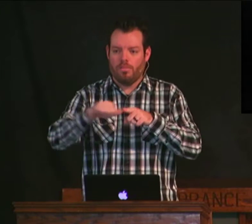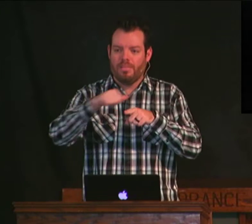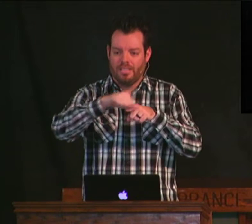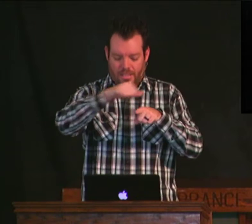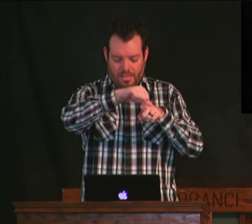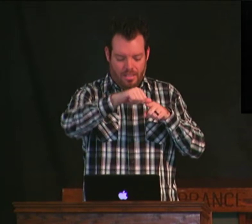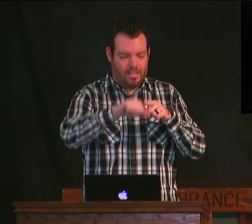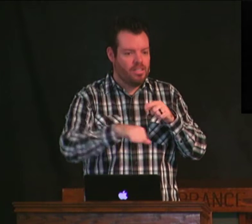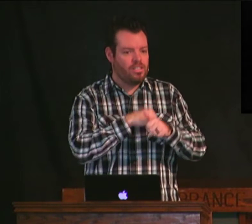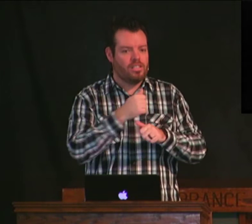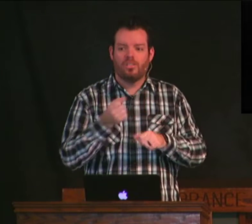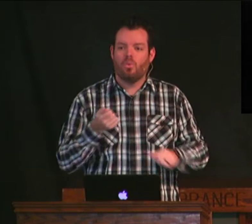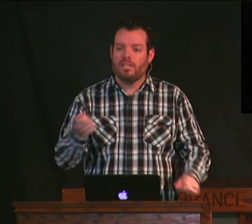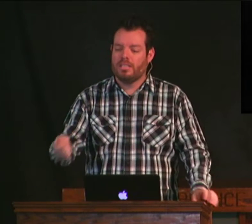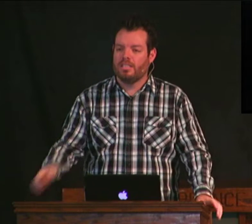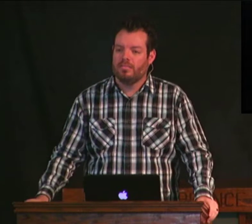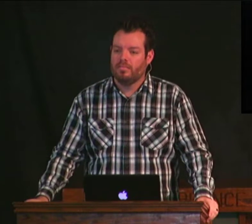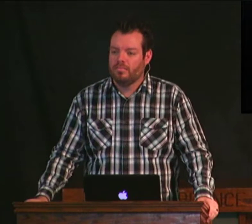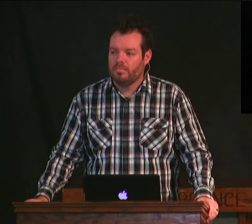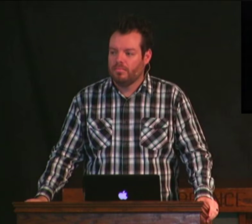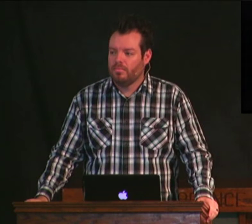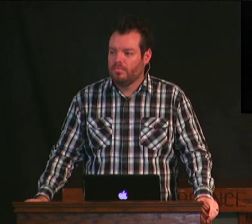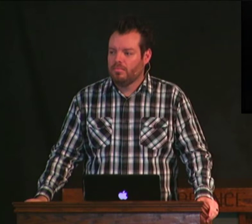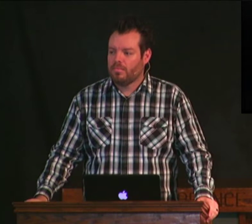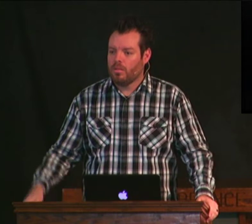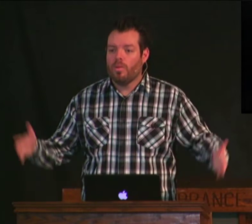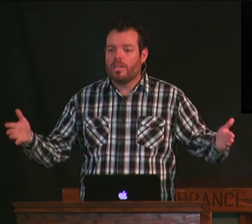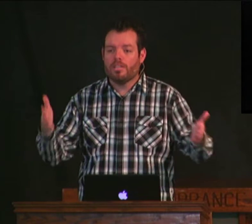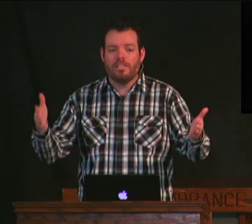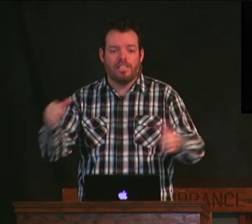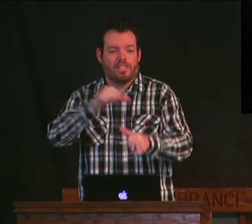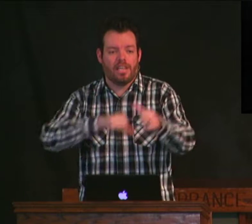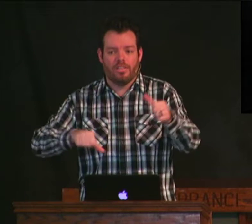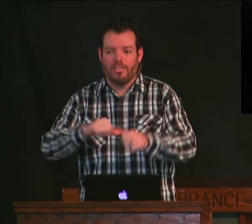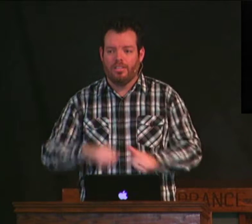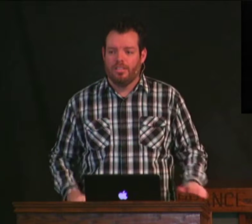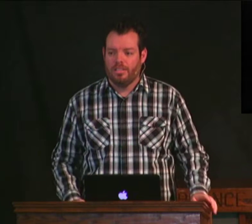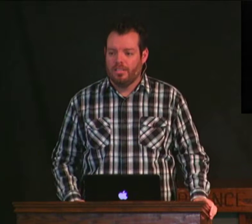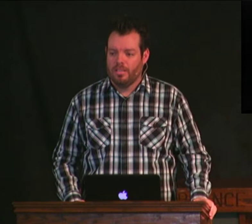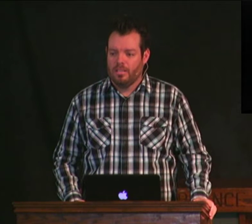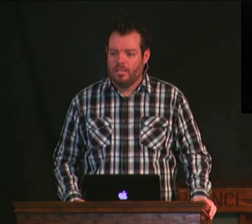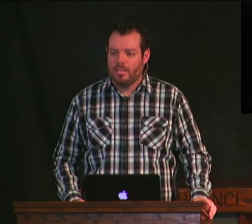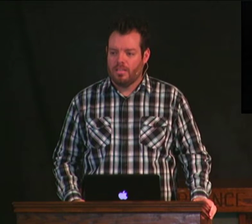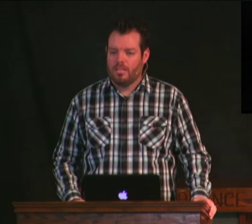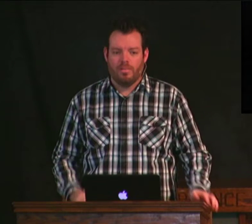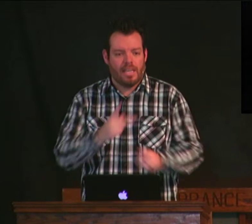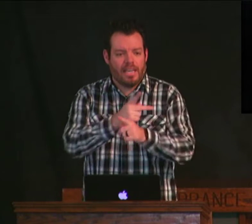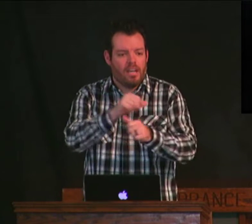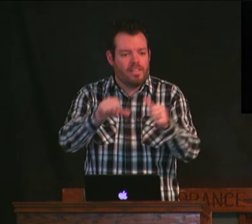Sharpen each other's swords. When we encourage each other, we take care of each